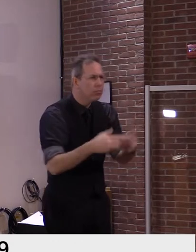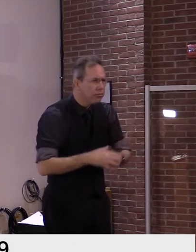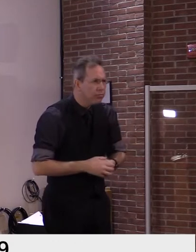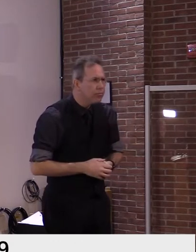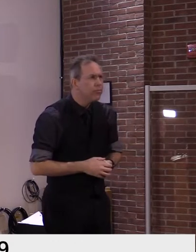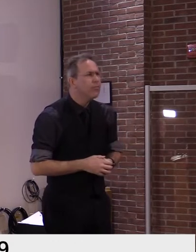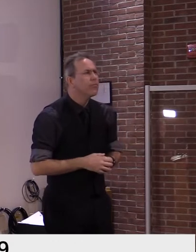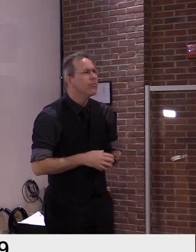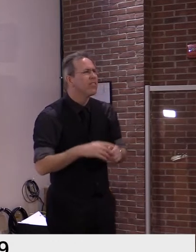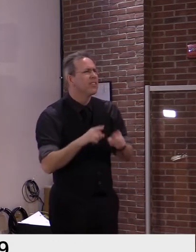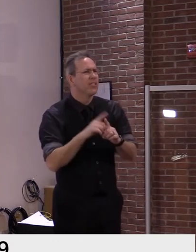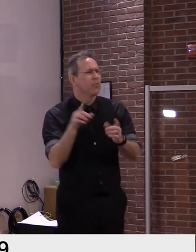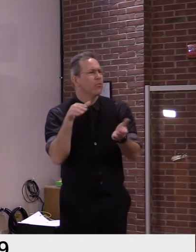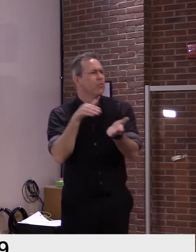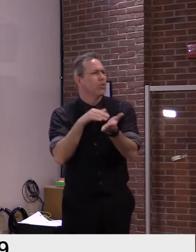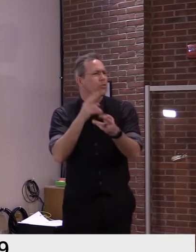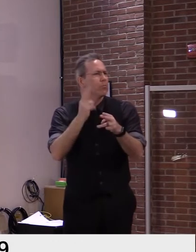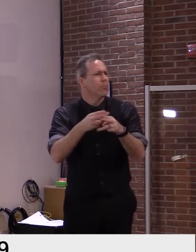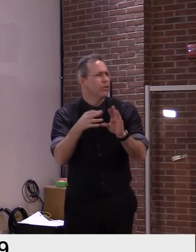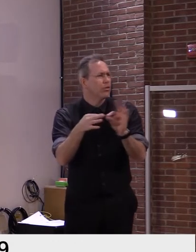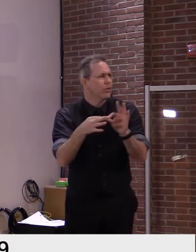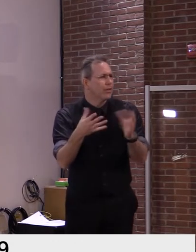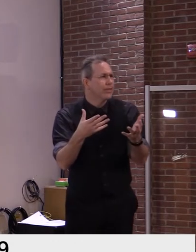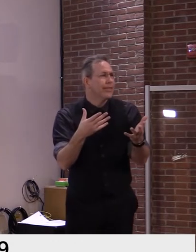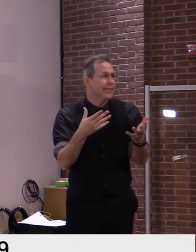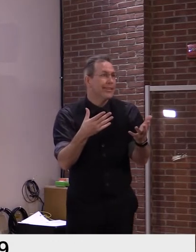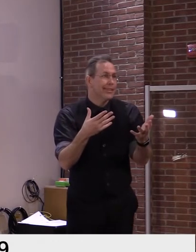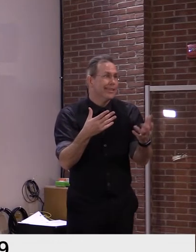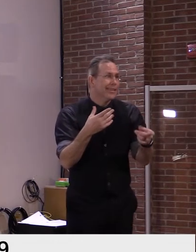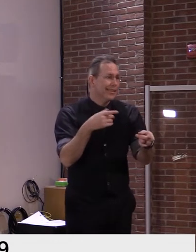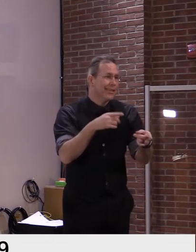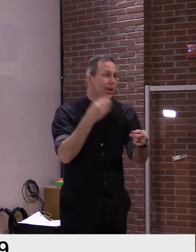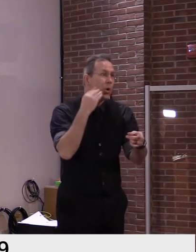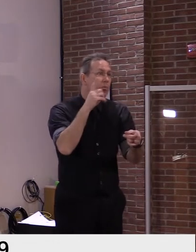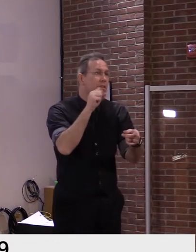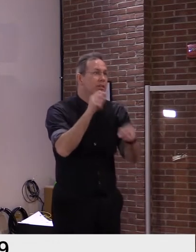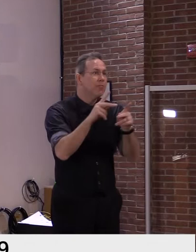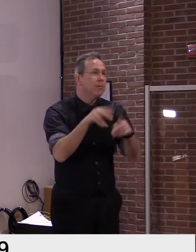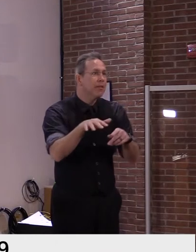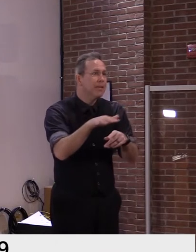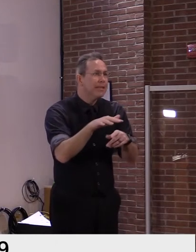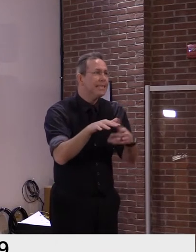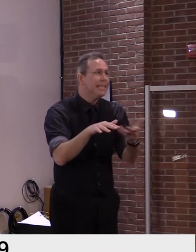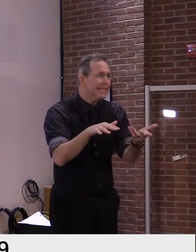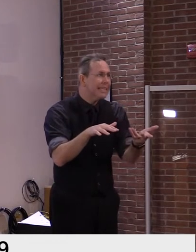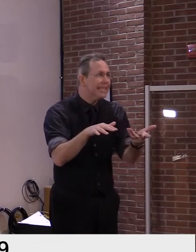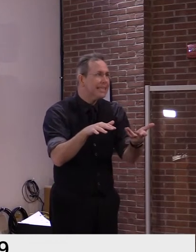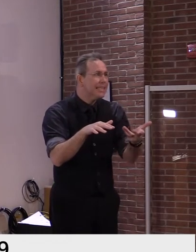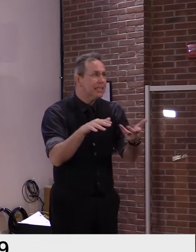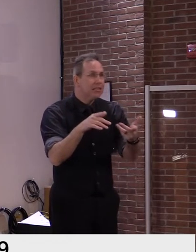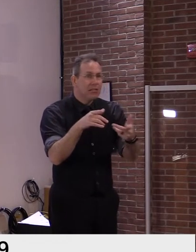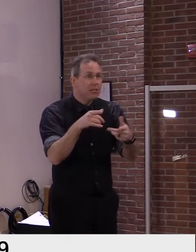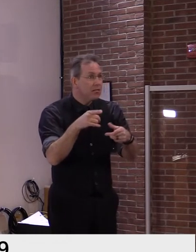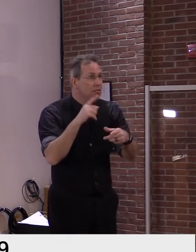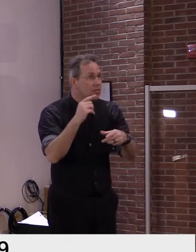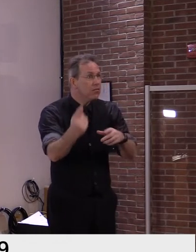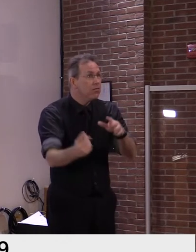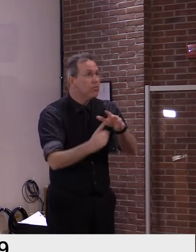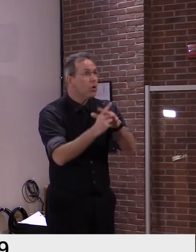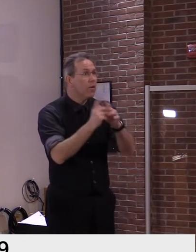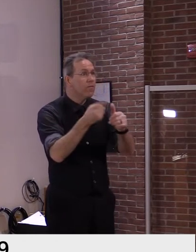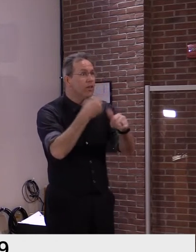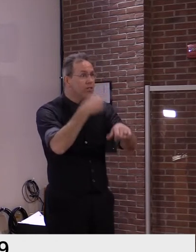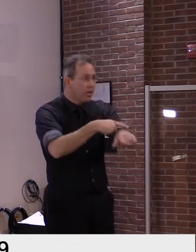be a prime sort of candidate for where we deploy it later. We should be through